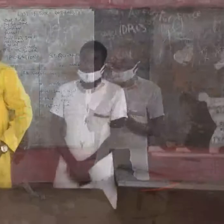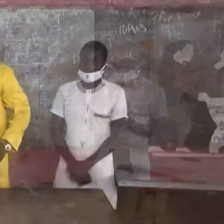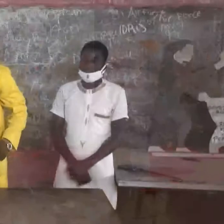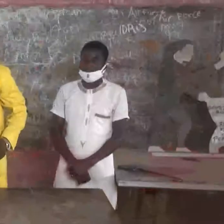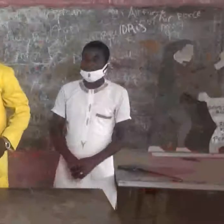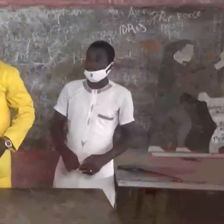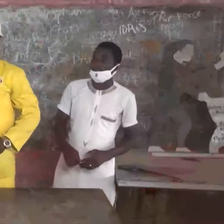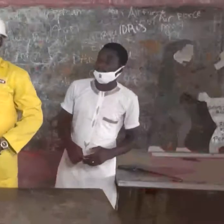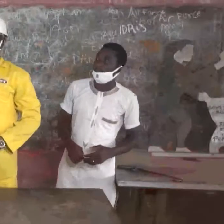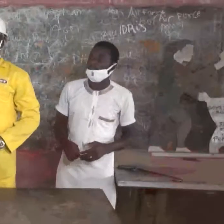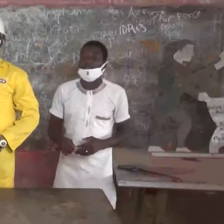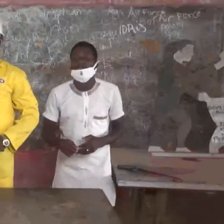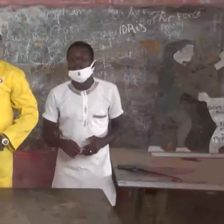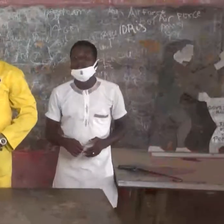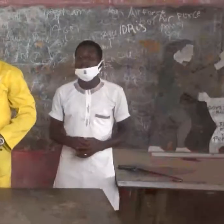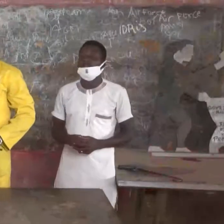Okay, thank you.